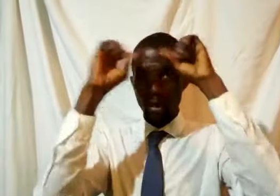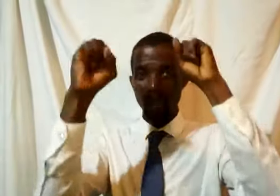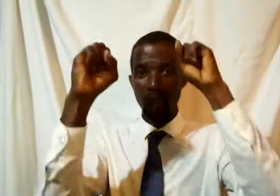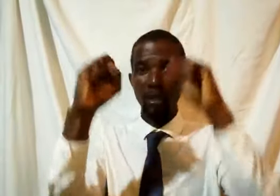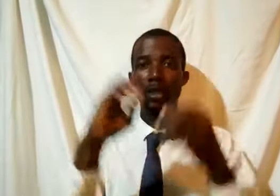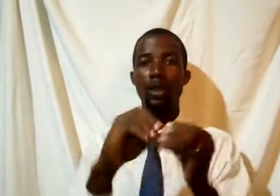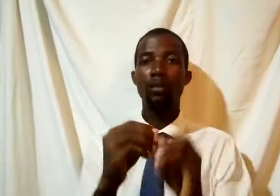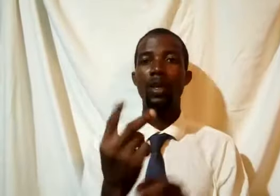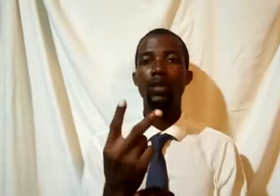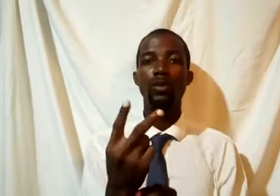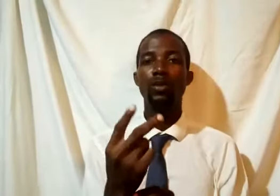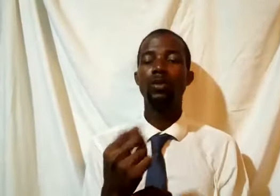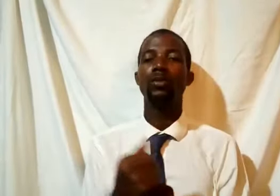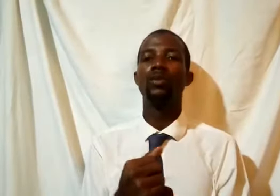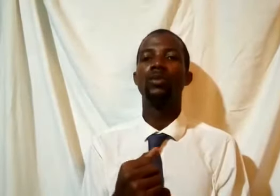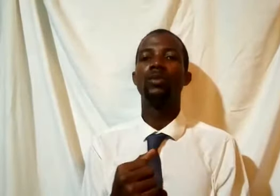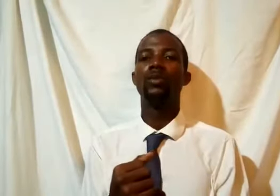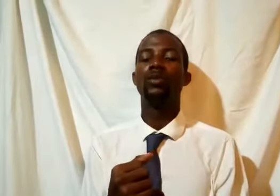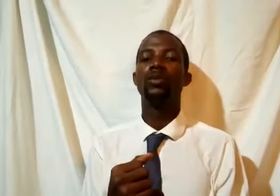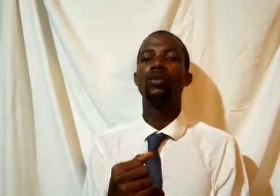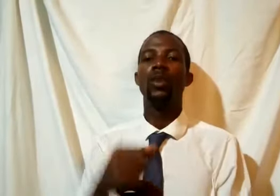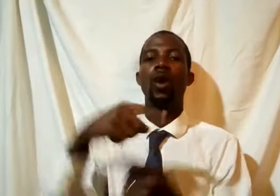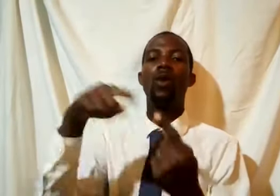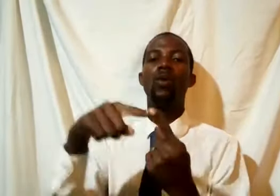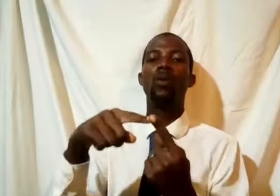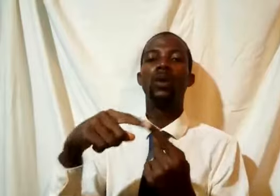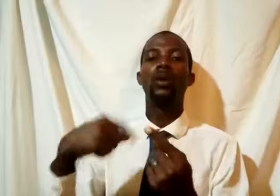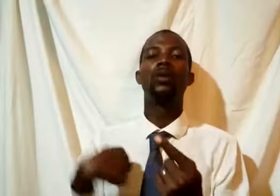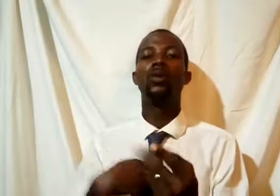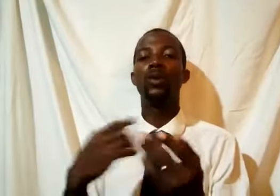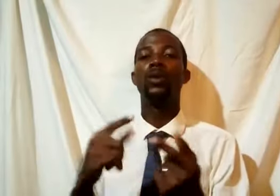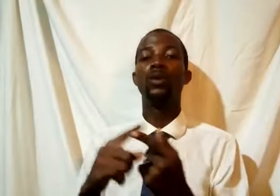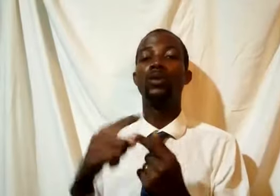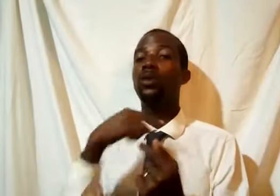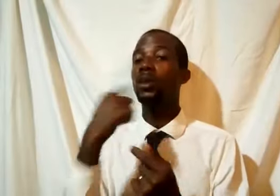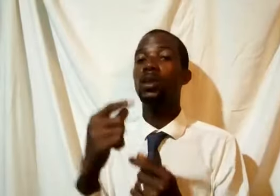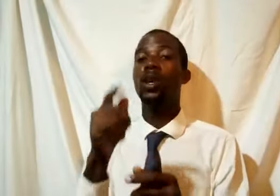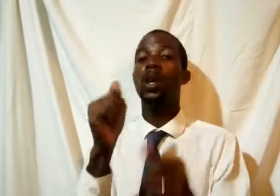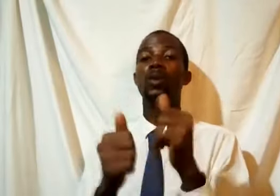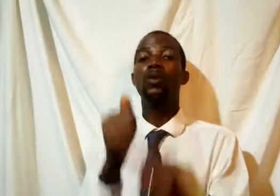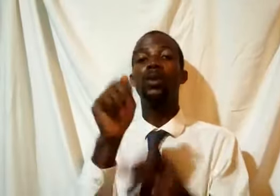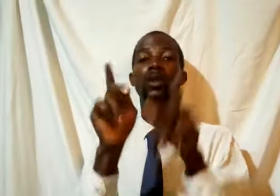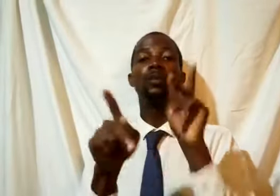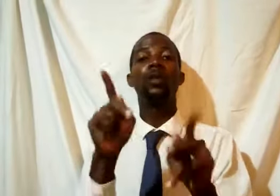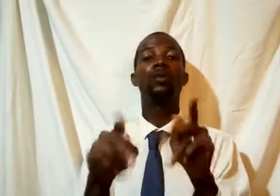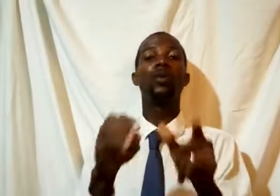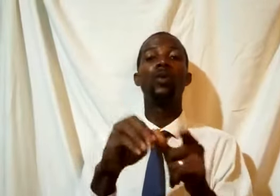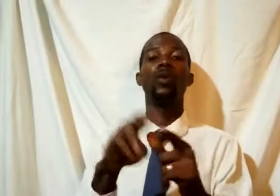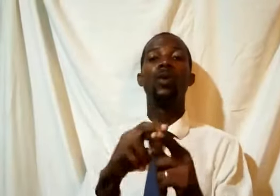2, when we want to say which people or things get or are involved in something that is